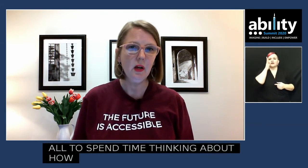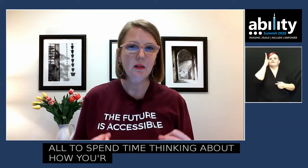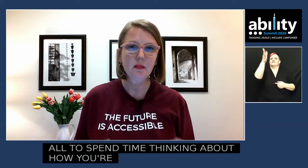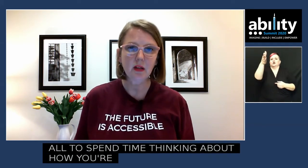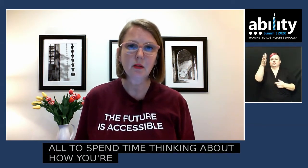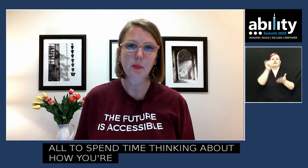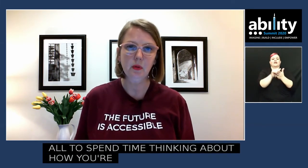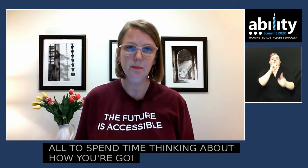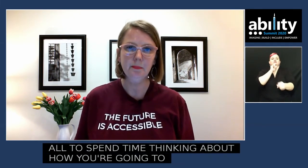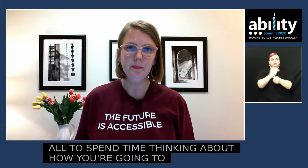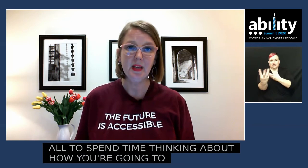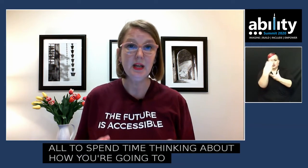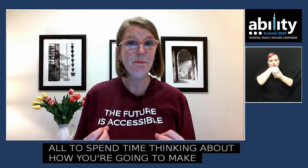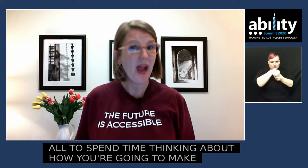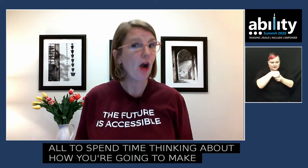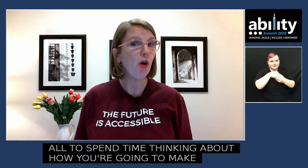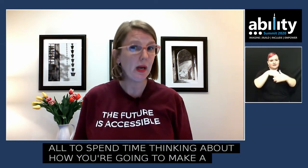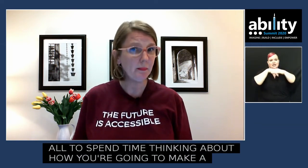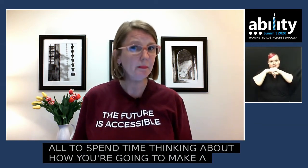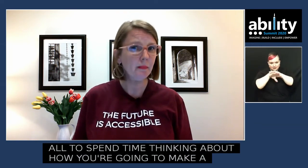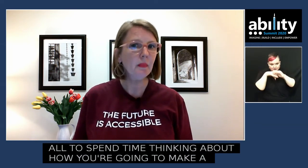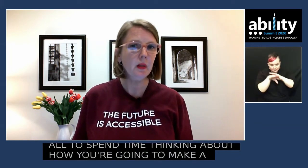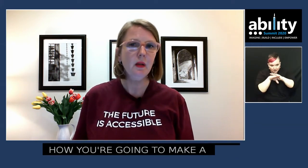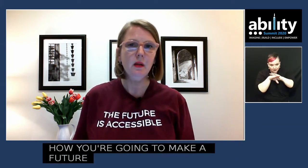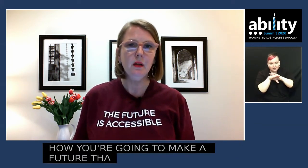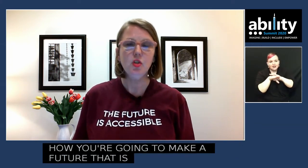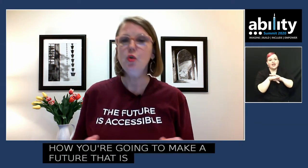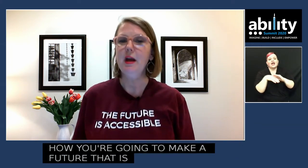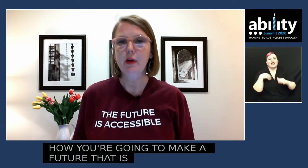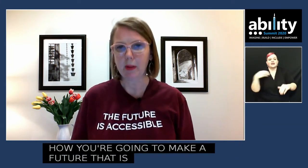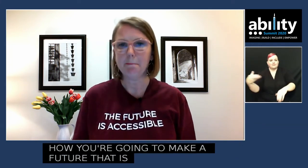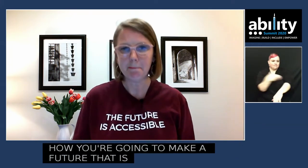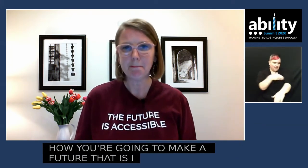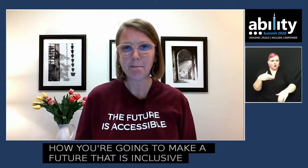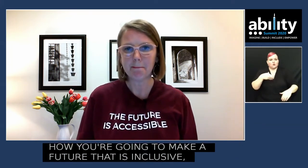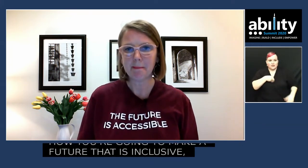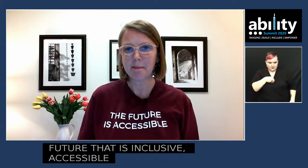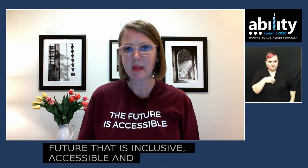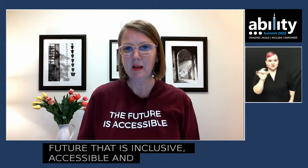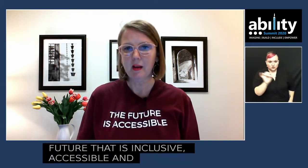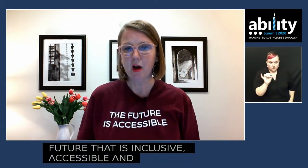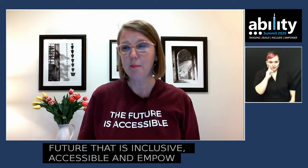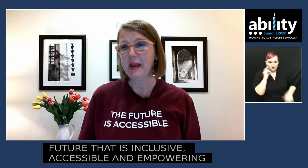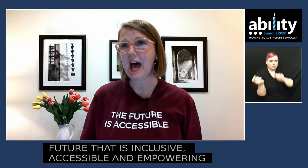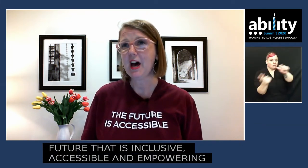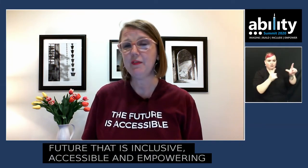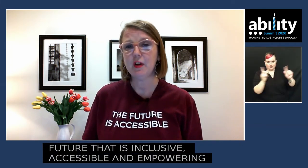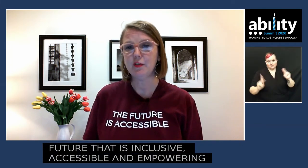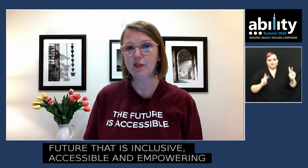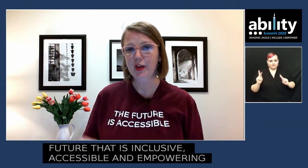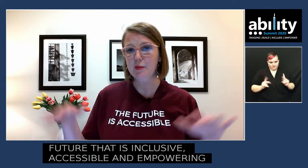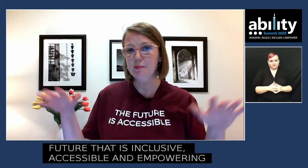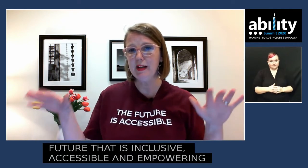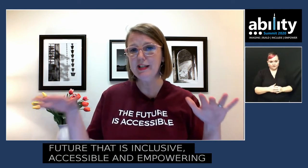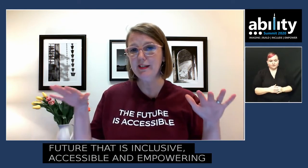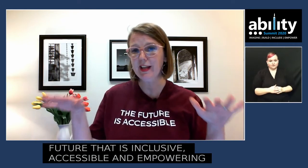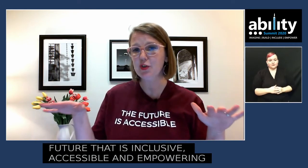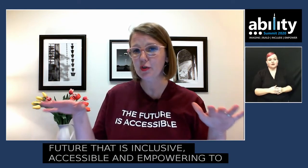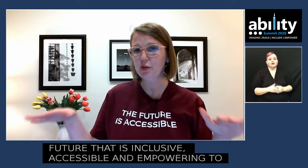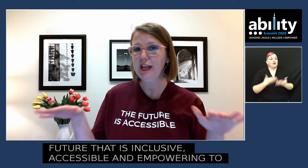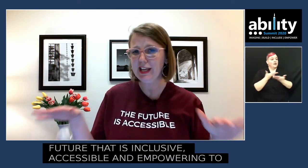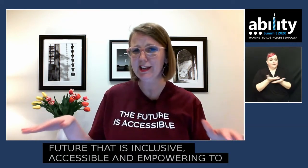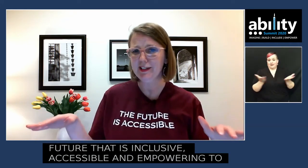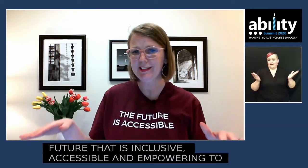inclusive, accessible, and empowering to everyone. On behalf of